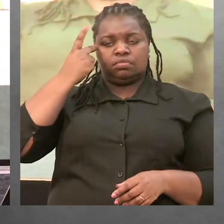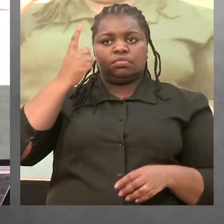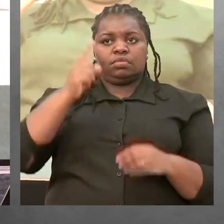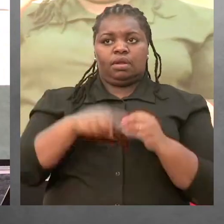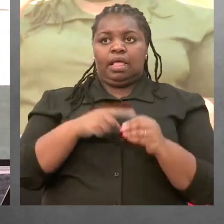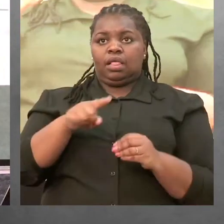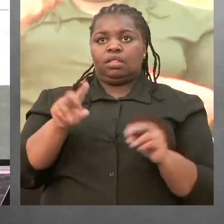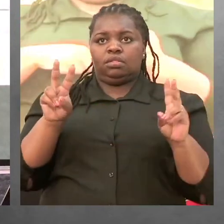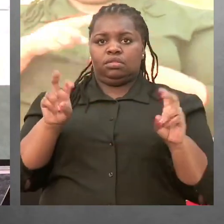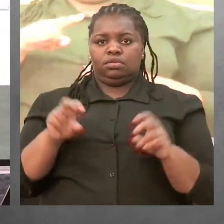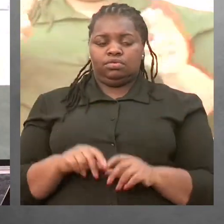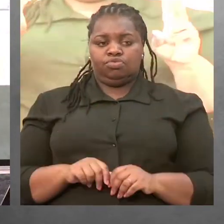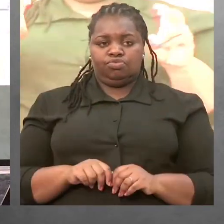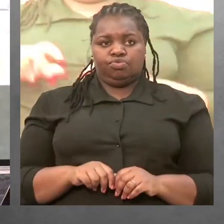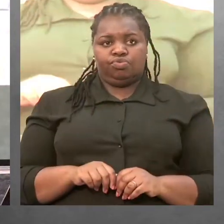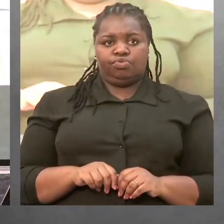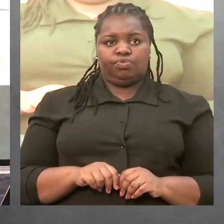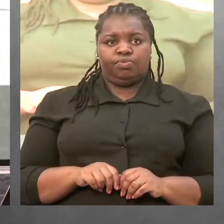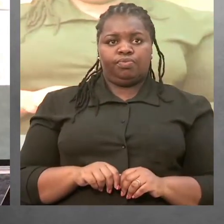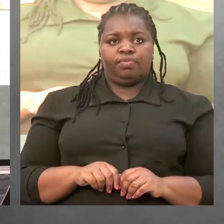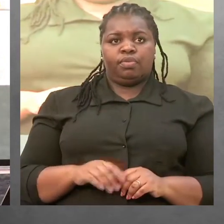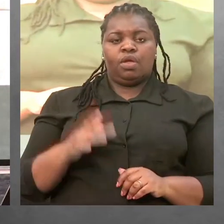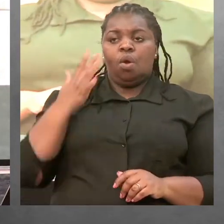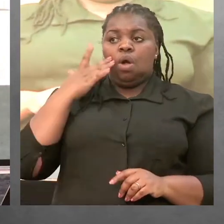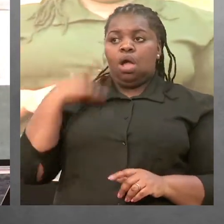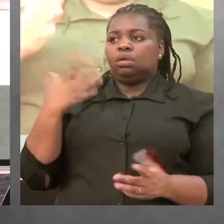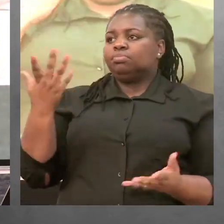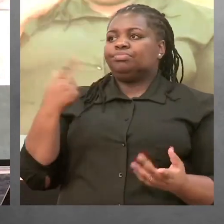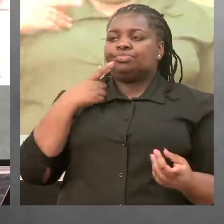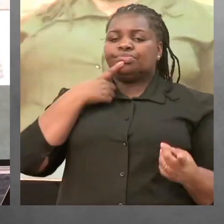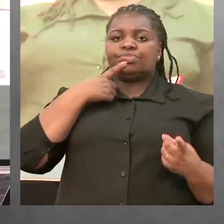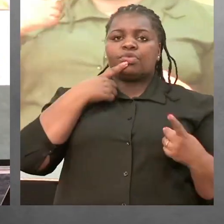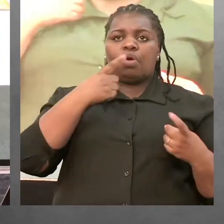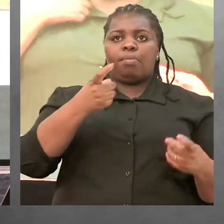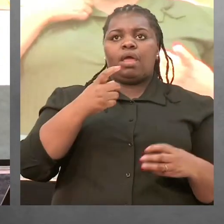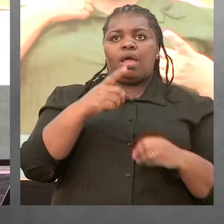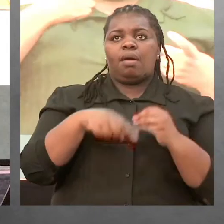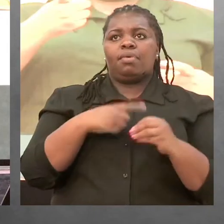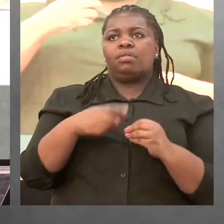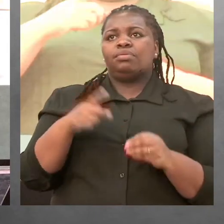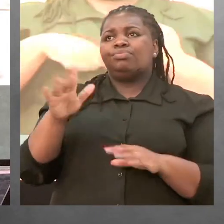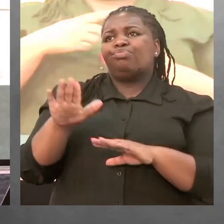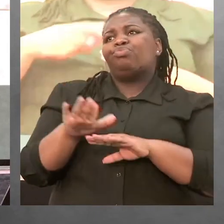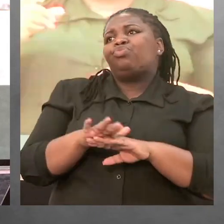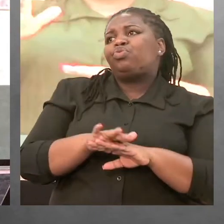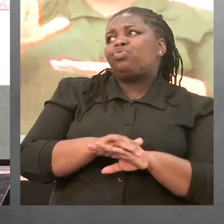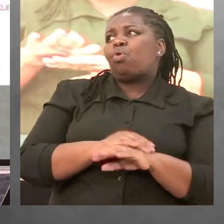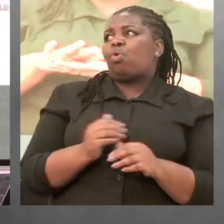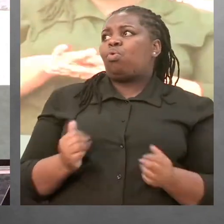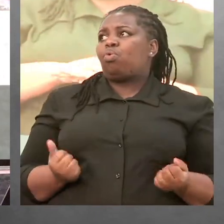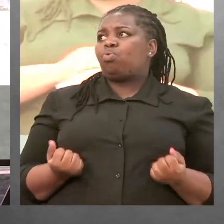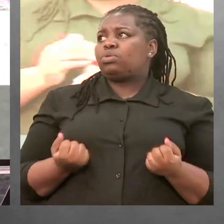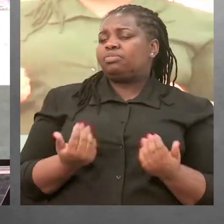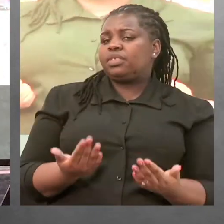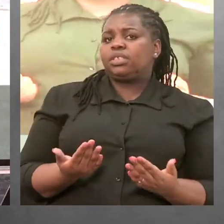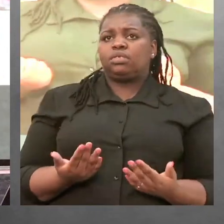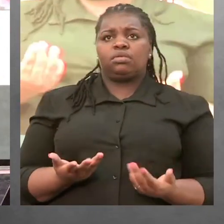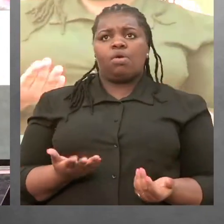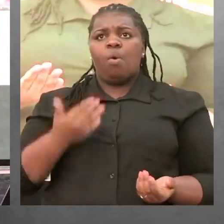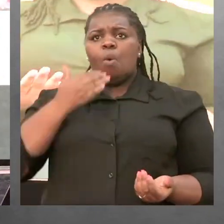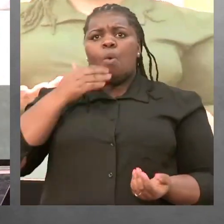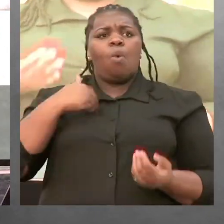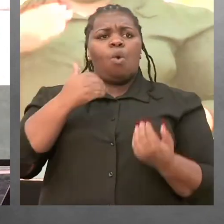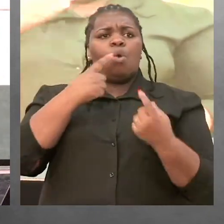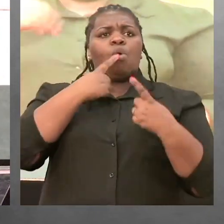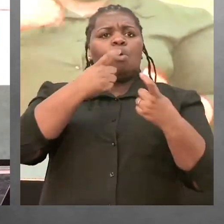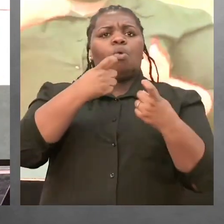transformation. So when we complain about the slow pace of transformation, who are we